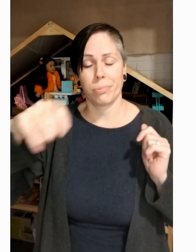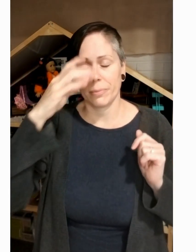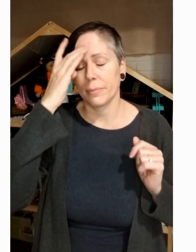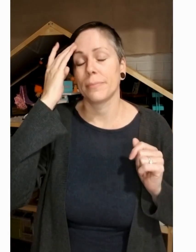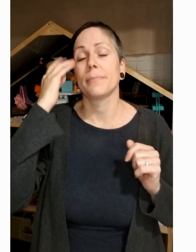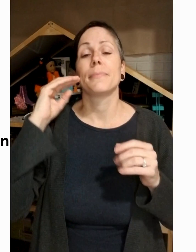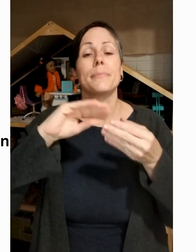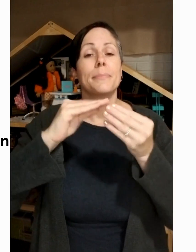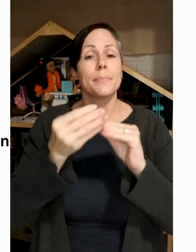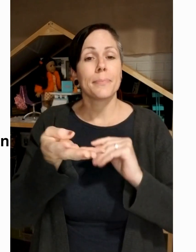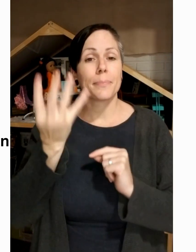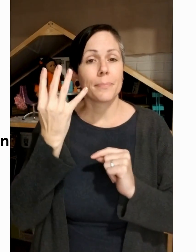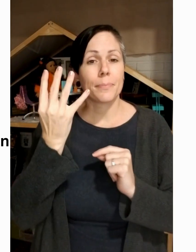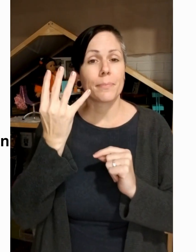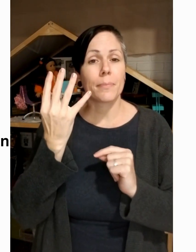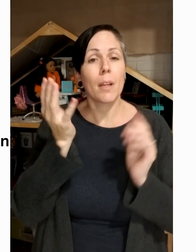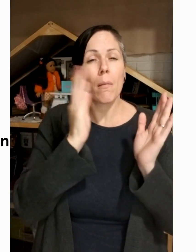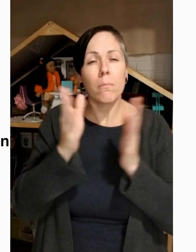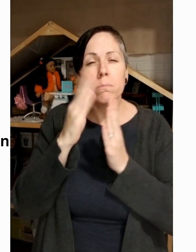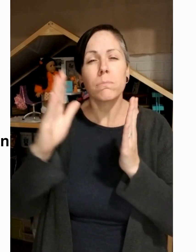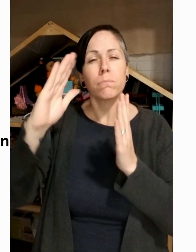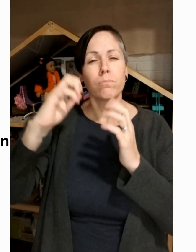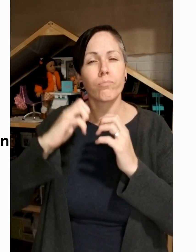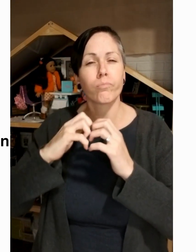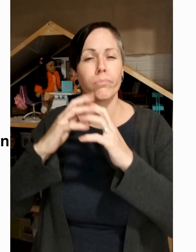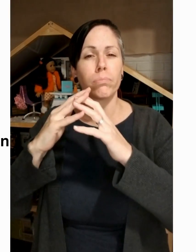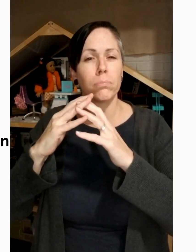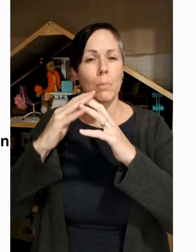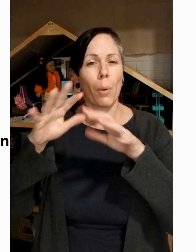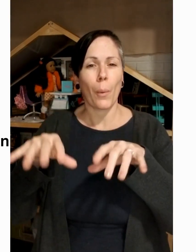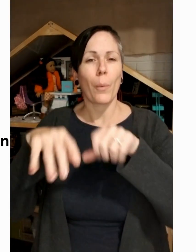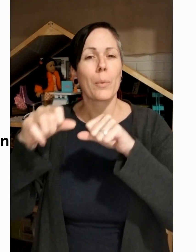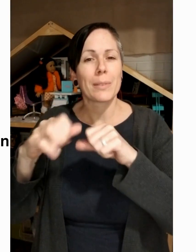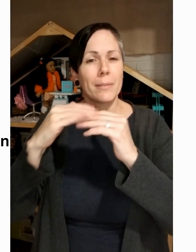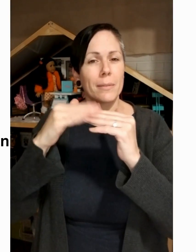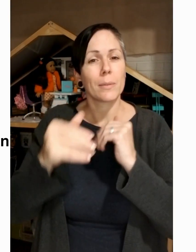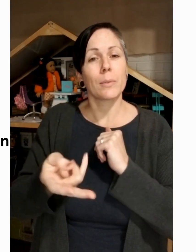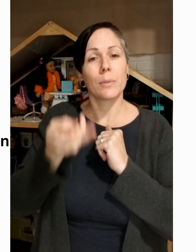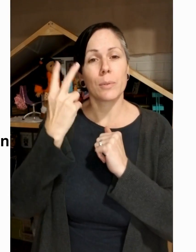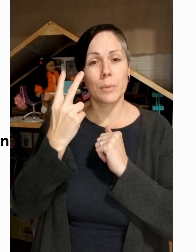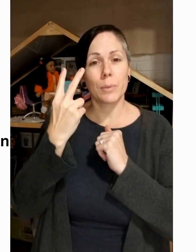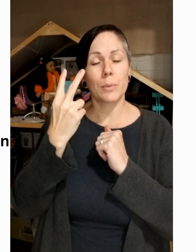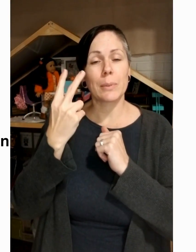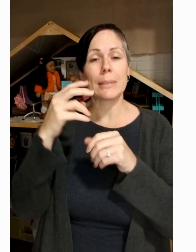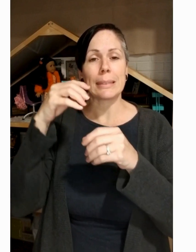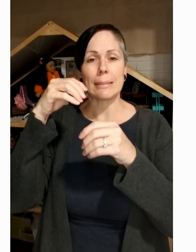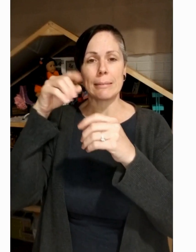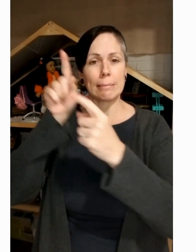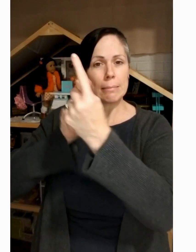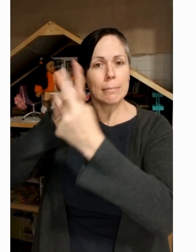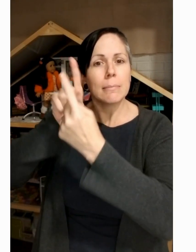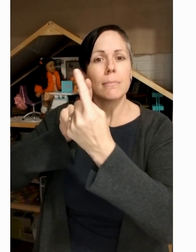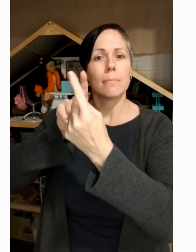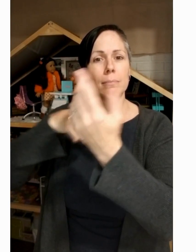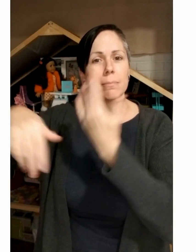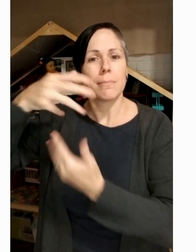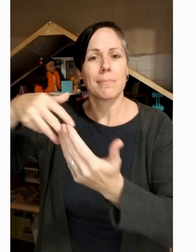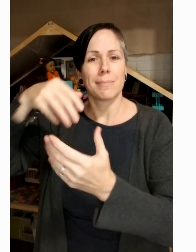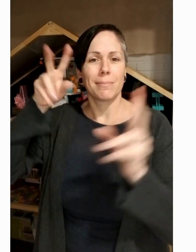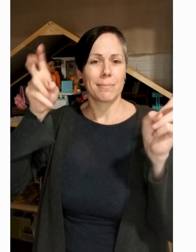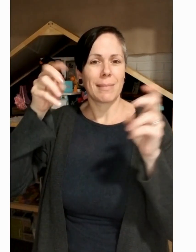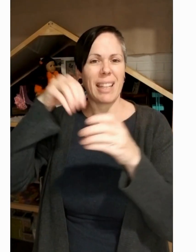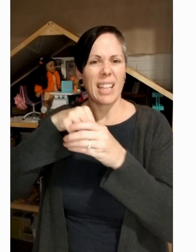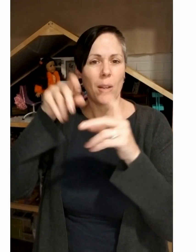number 4, organize at least 2 in-person events. This was on the heels of we knew our store was